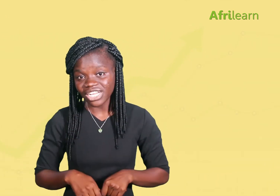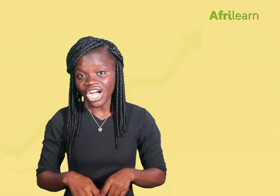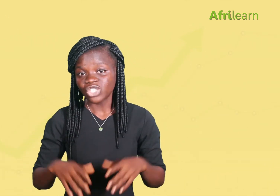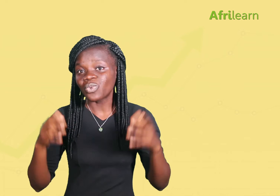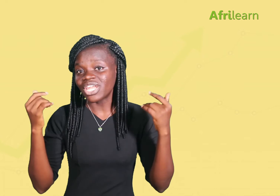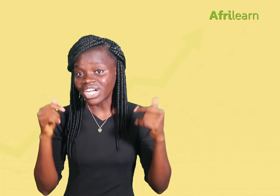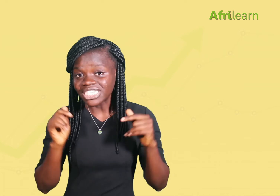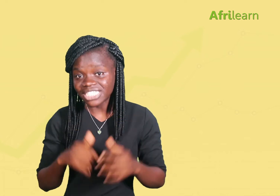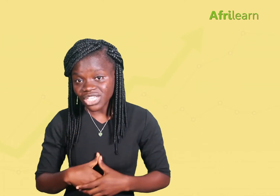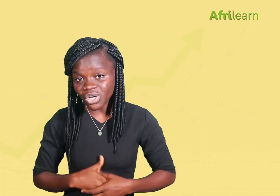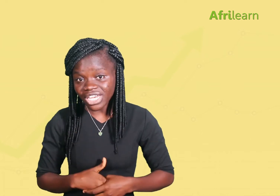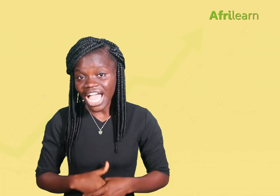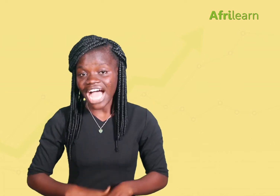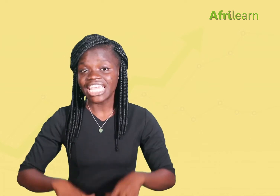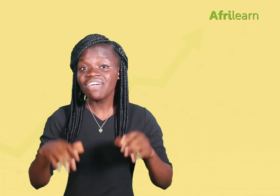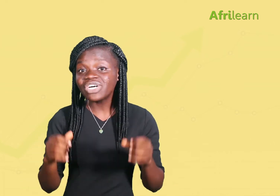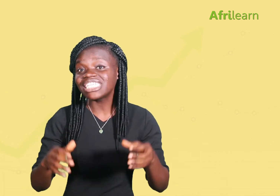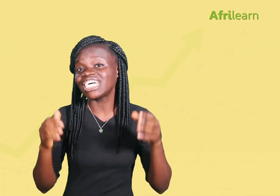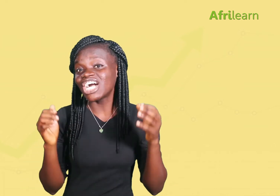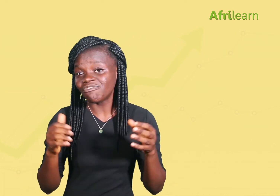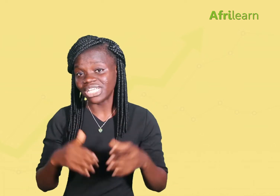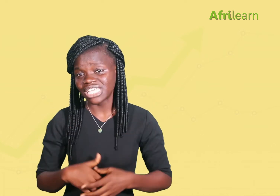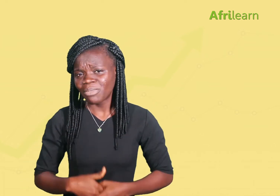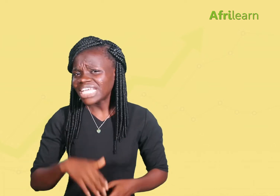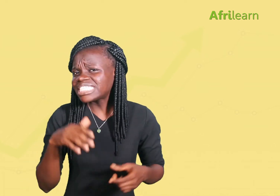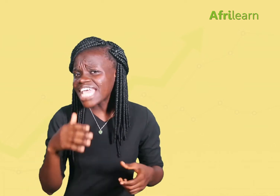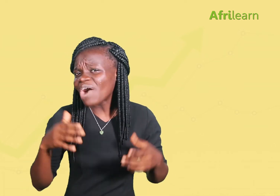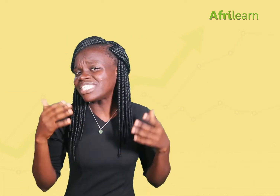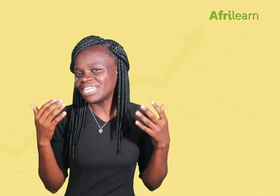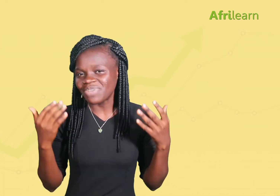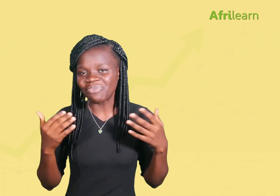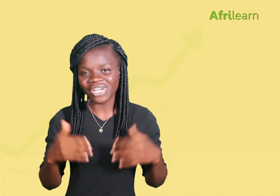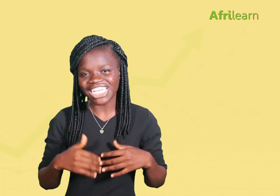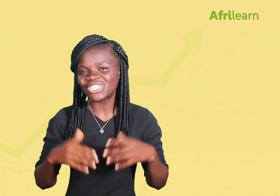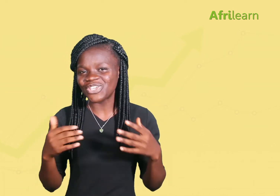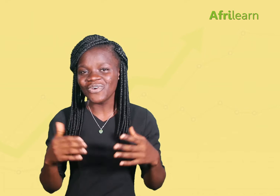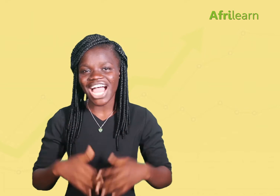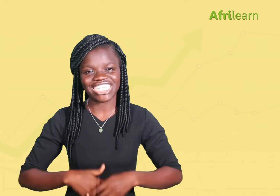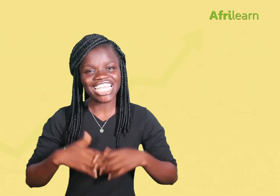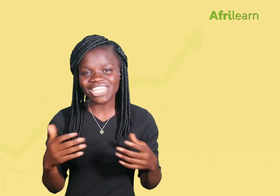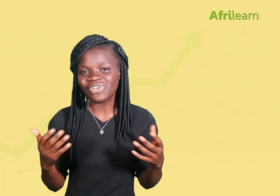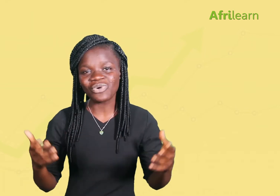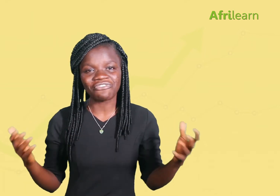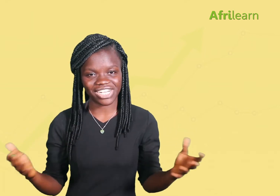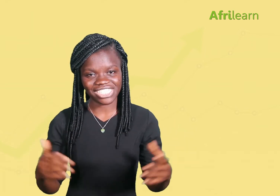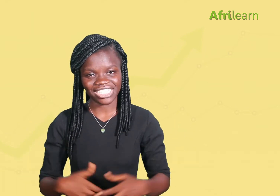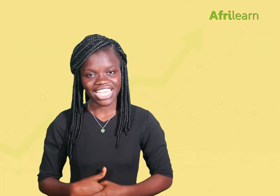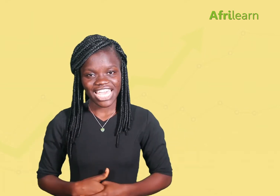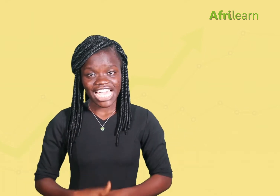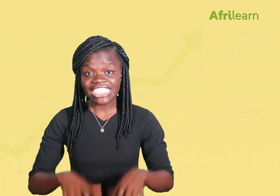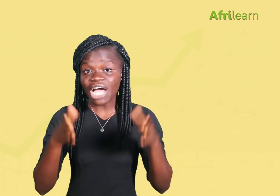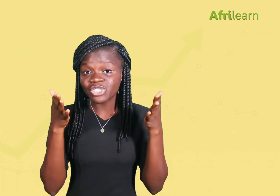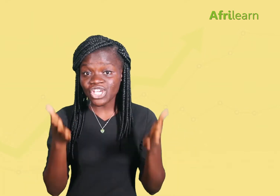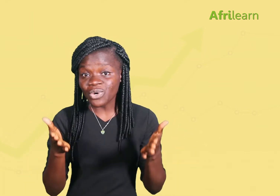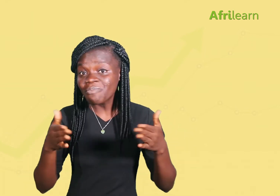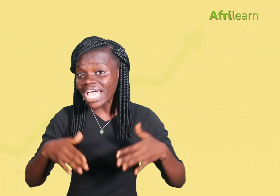individual, to an organization, and even to the government. But let's see how it can be important to you as an individual first.